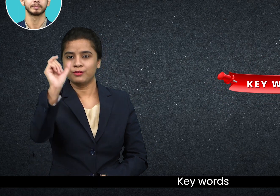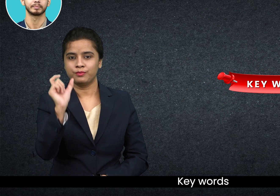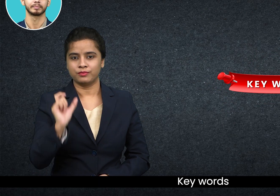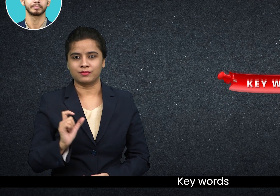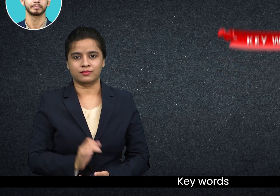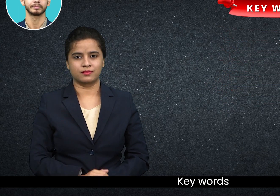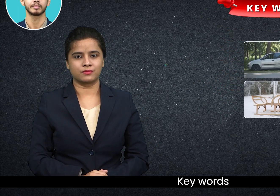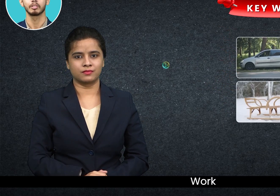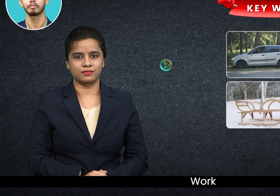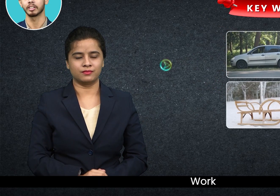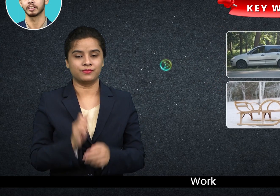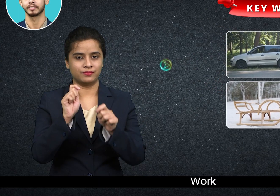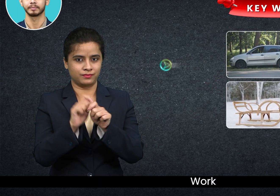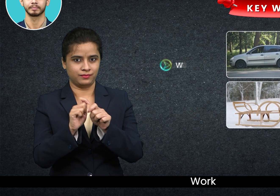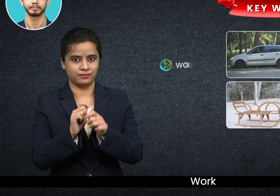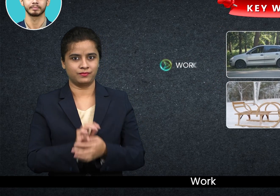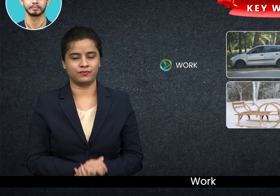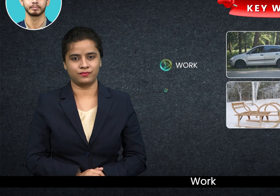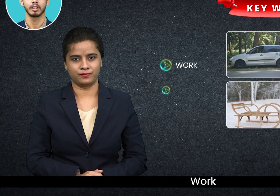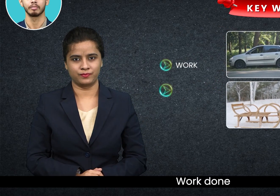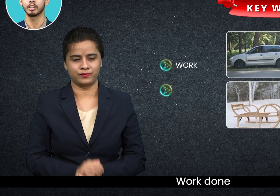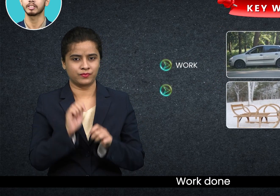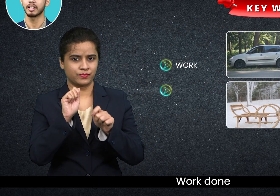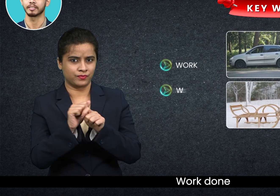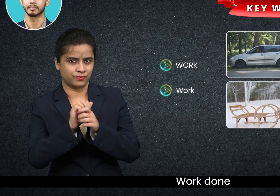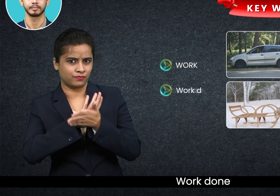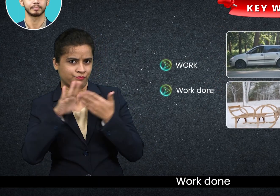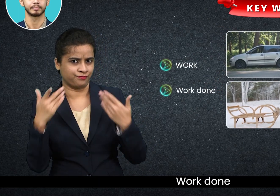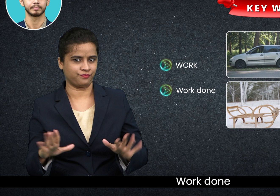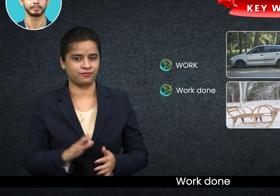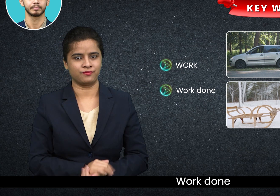Keywords: work, work done,